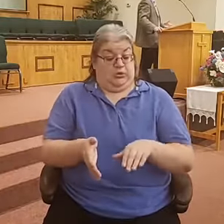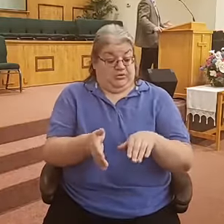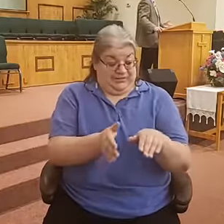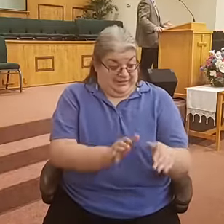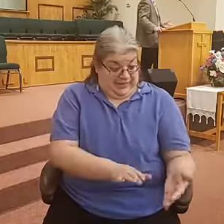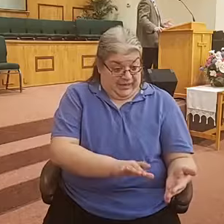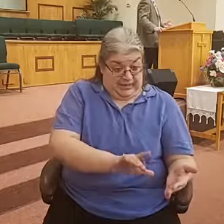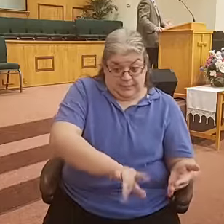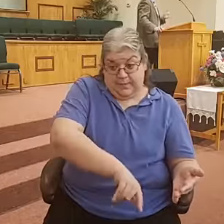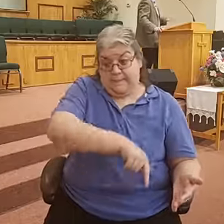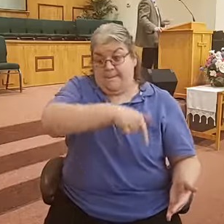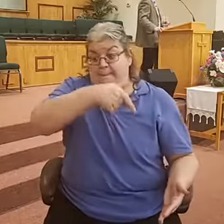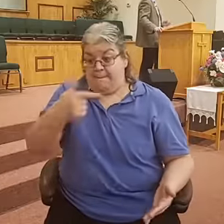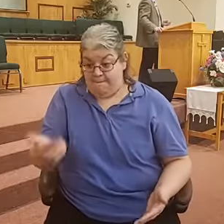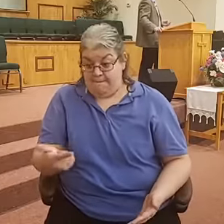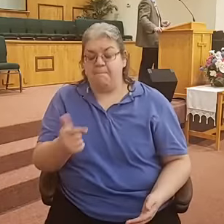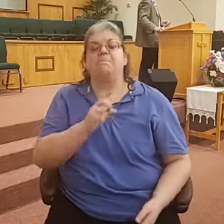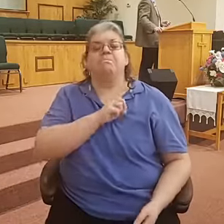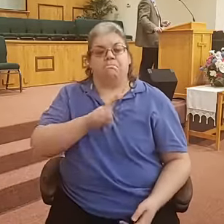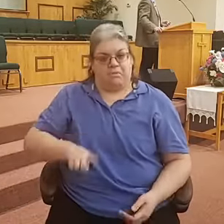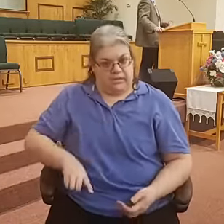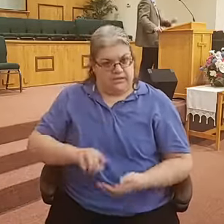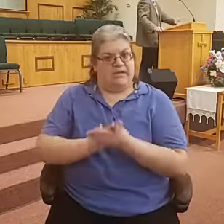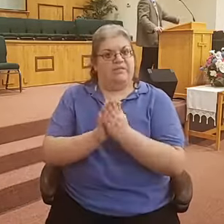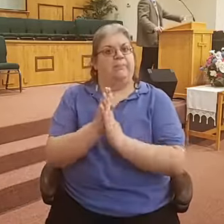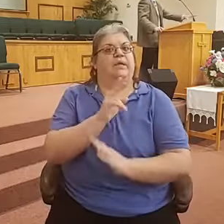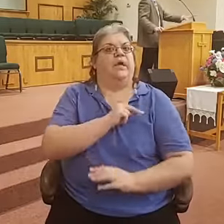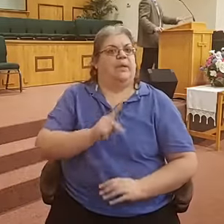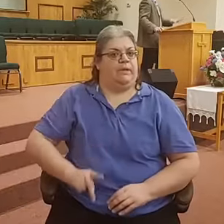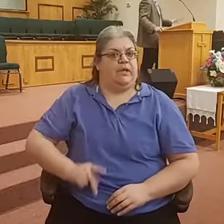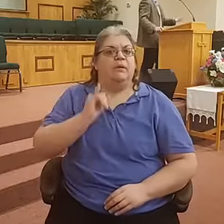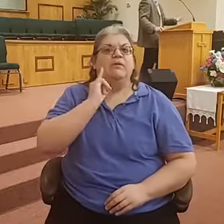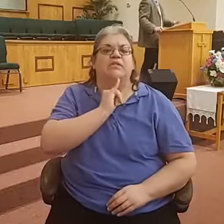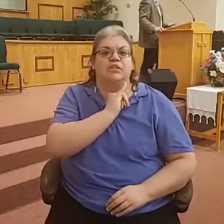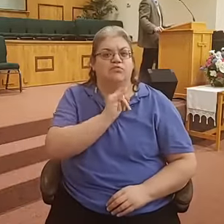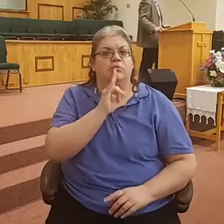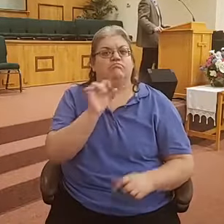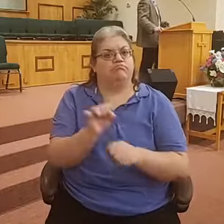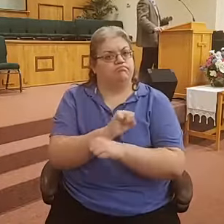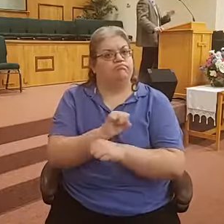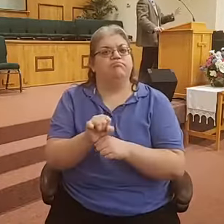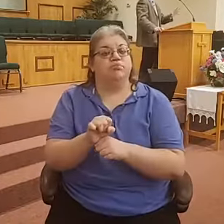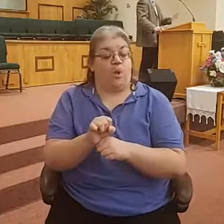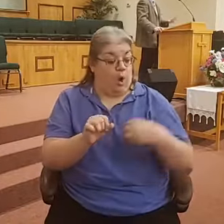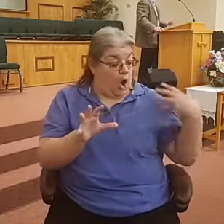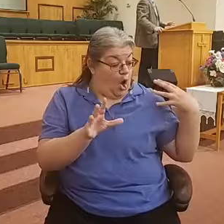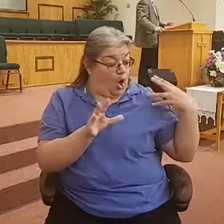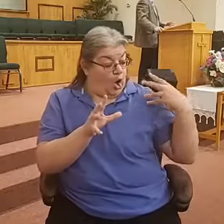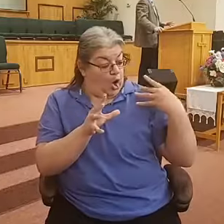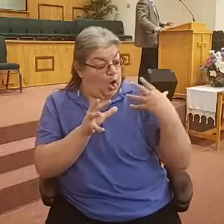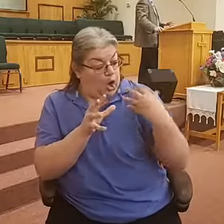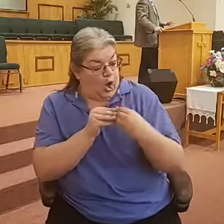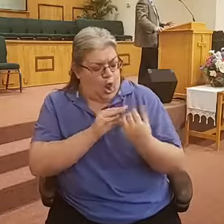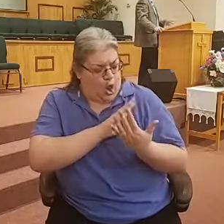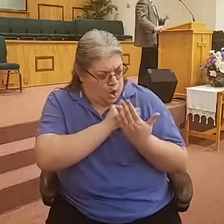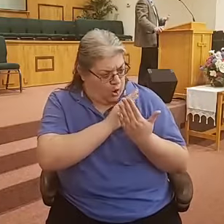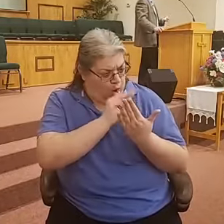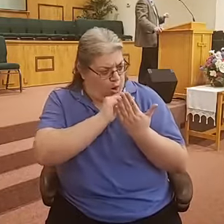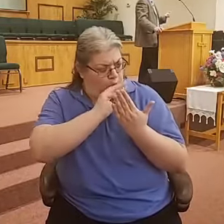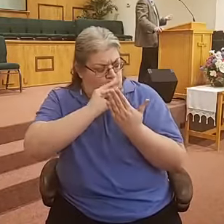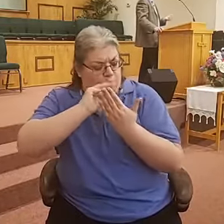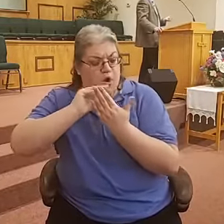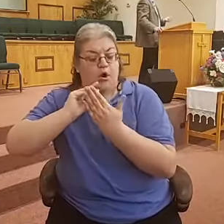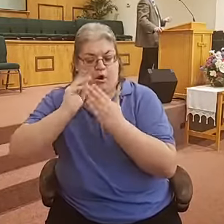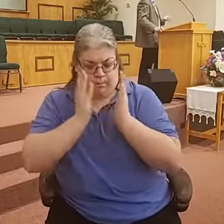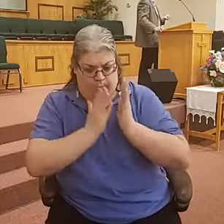king of Israel. And all of that was a learning experience. It was preparatory to